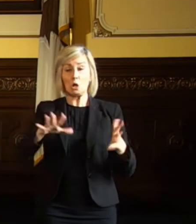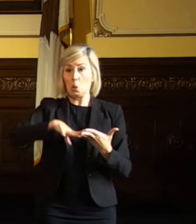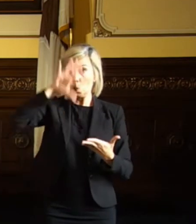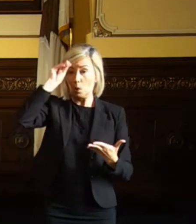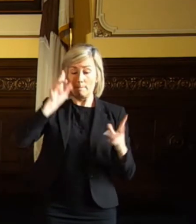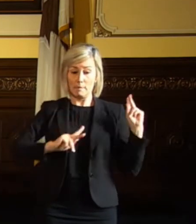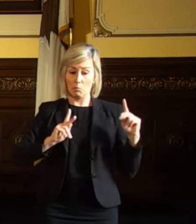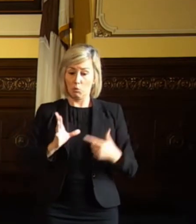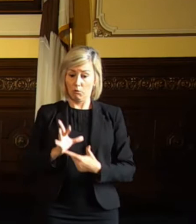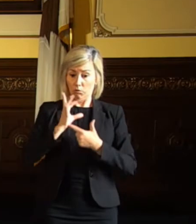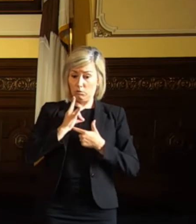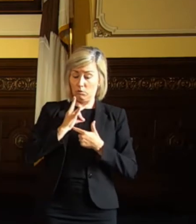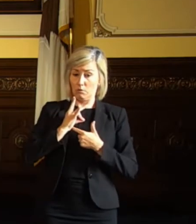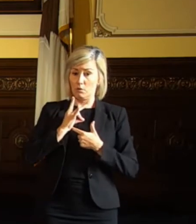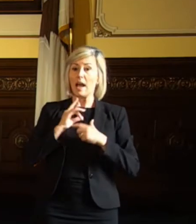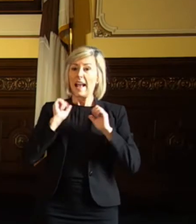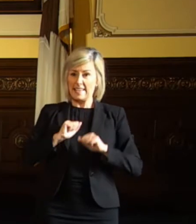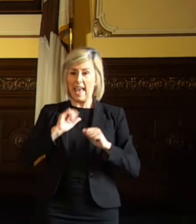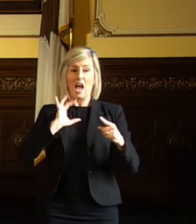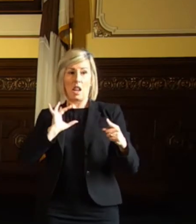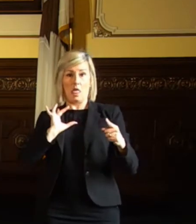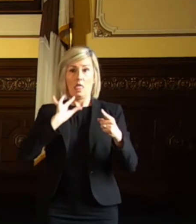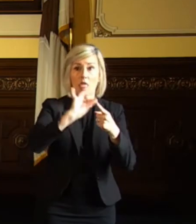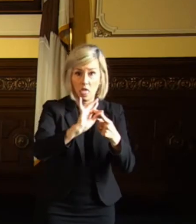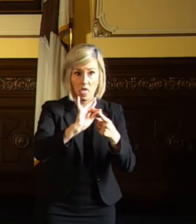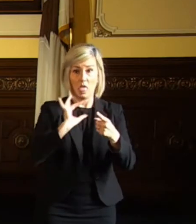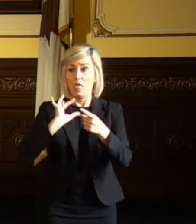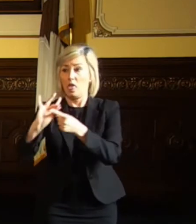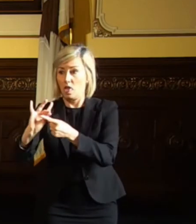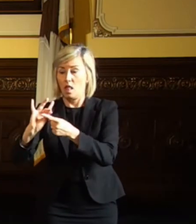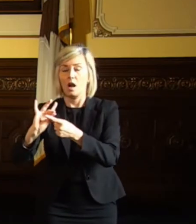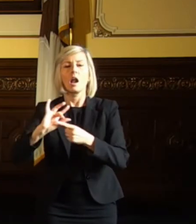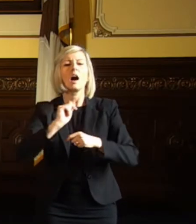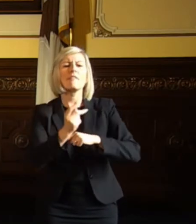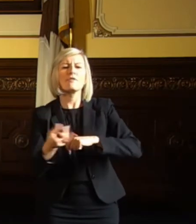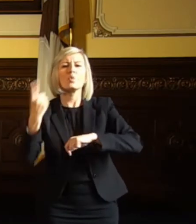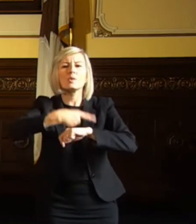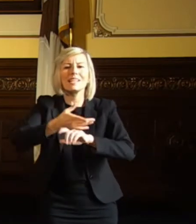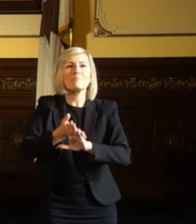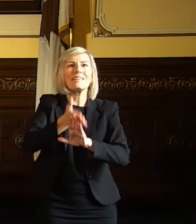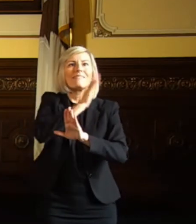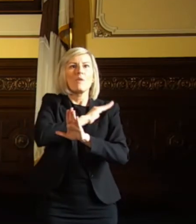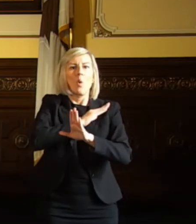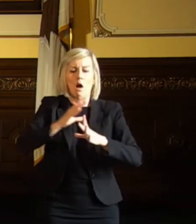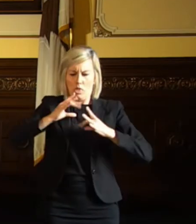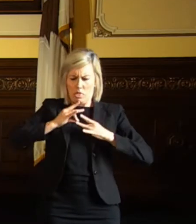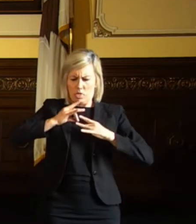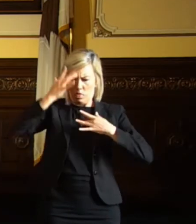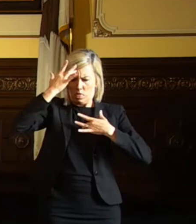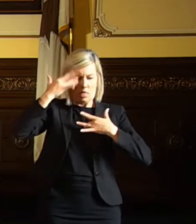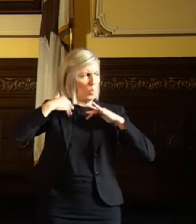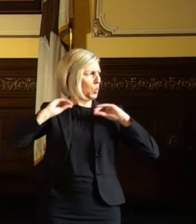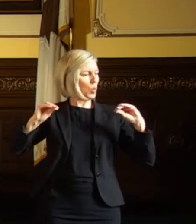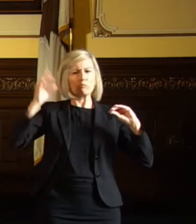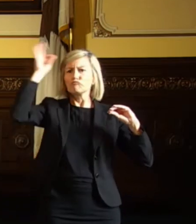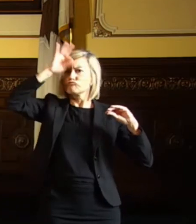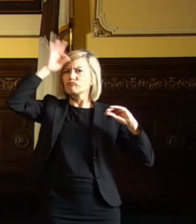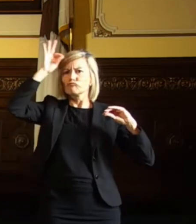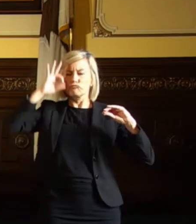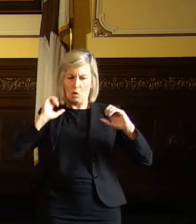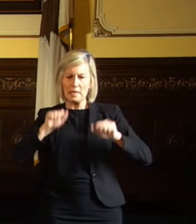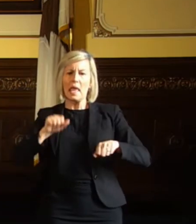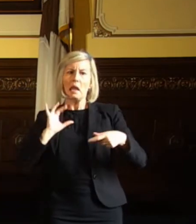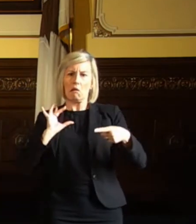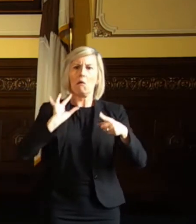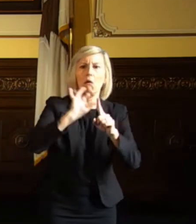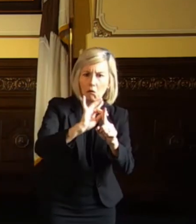virus can spread it to others even a few days before they start feeling sick. There are instances where